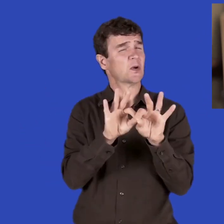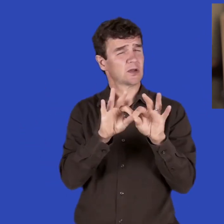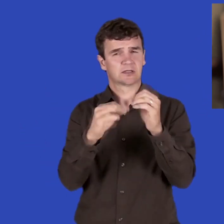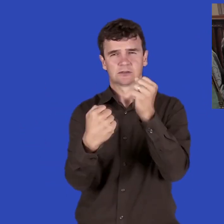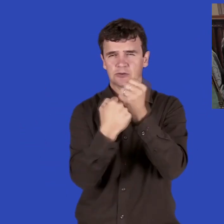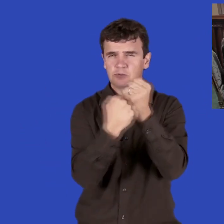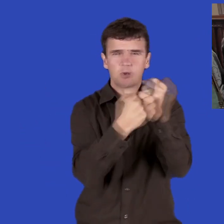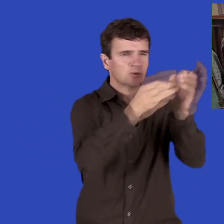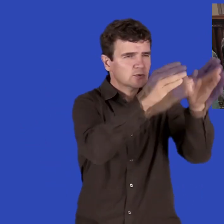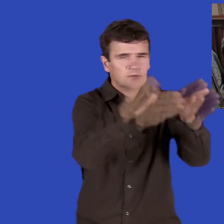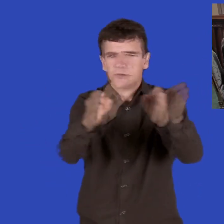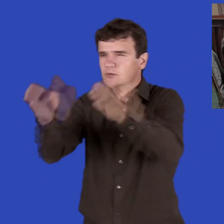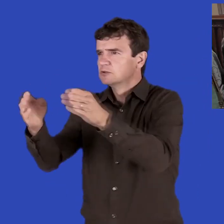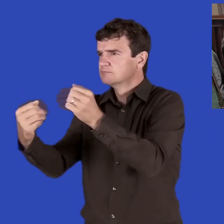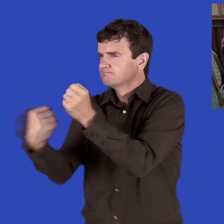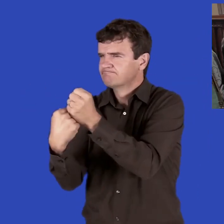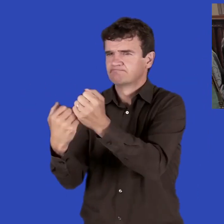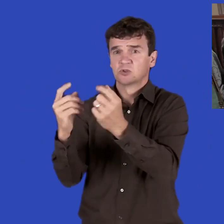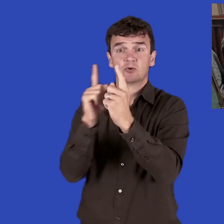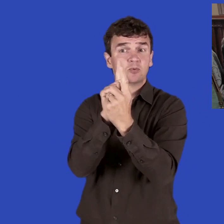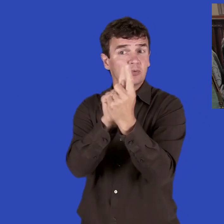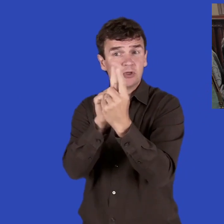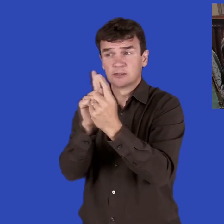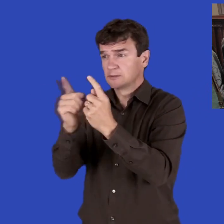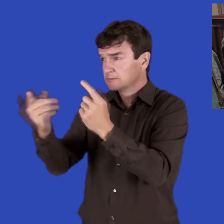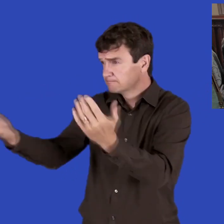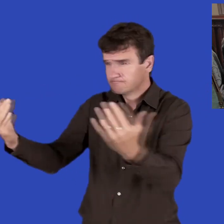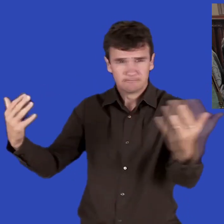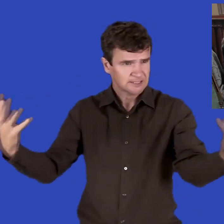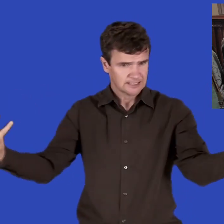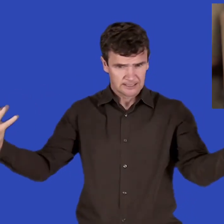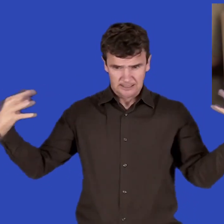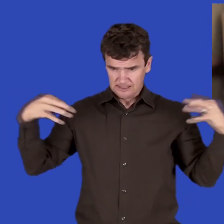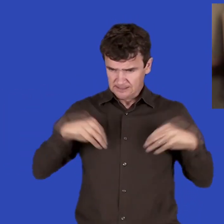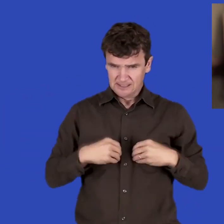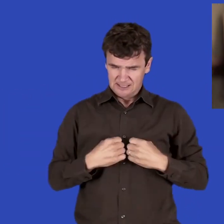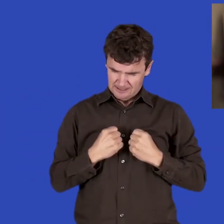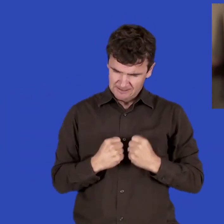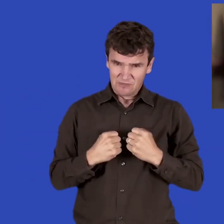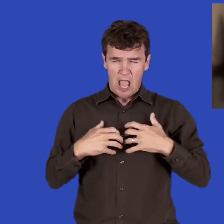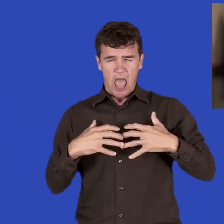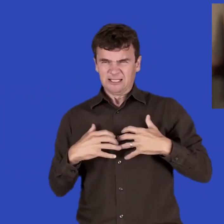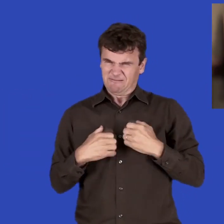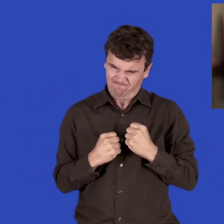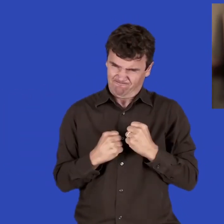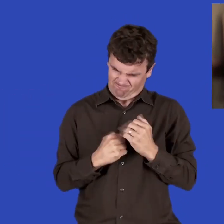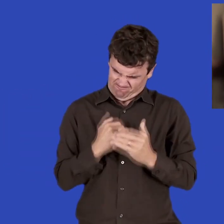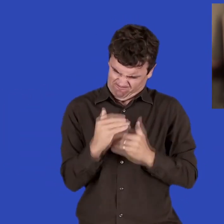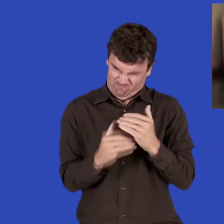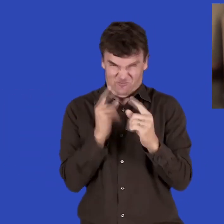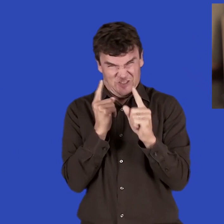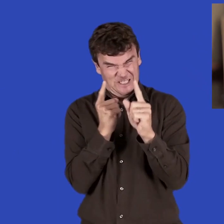for mentors, that you can strengthen your own internal motivation, that you can get through